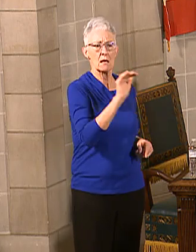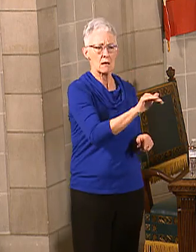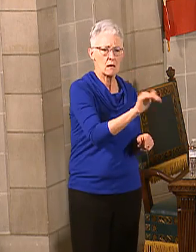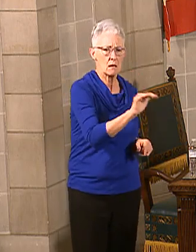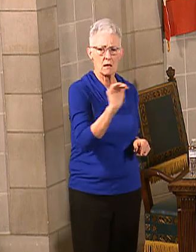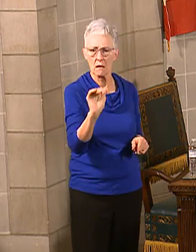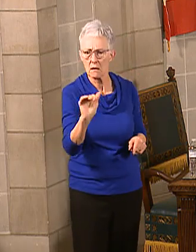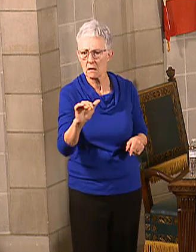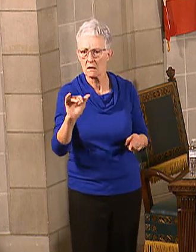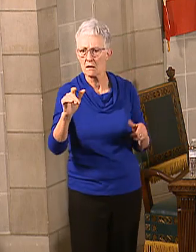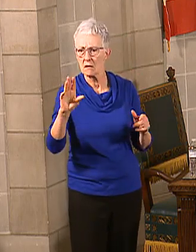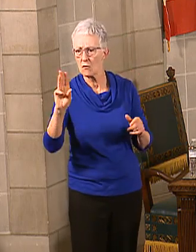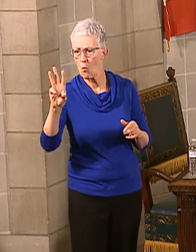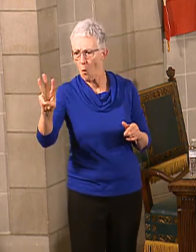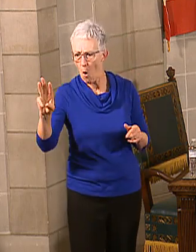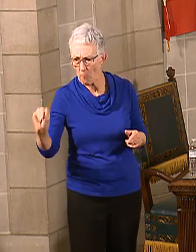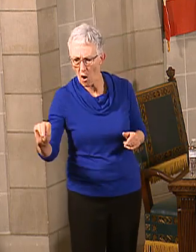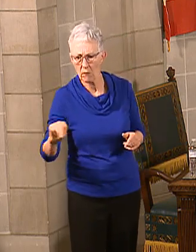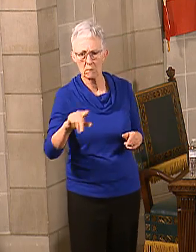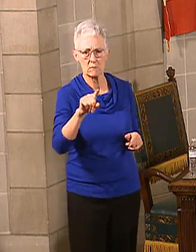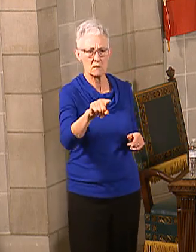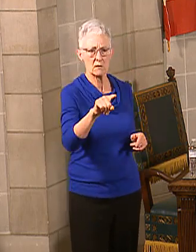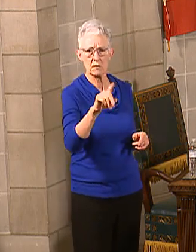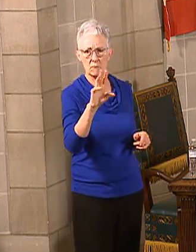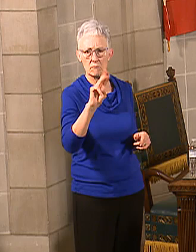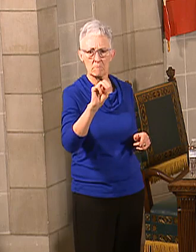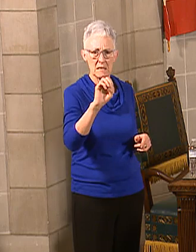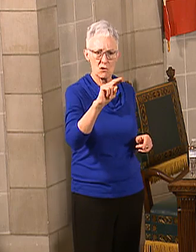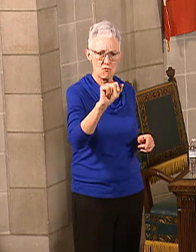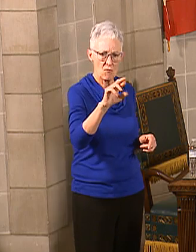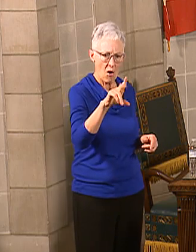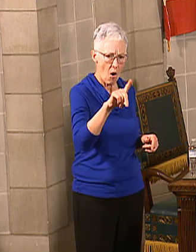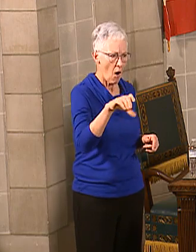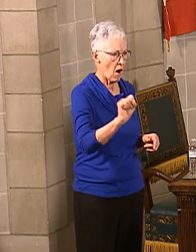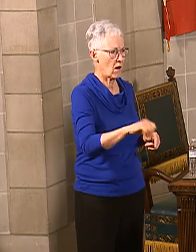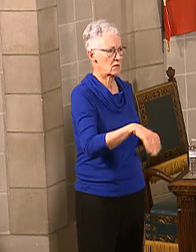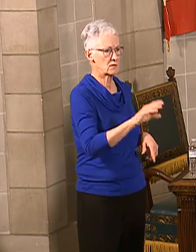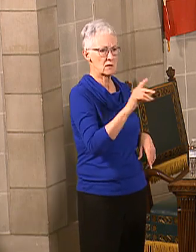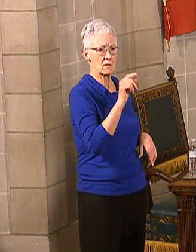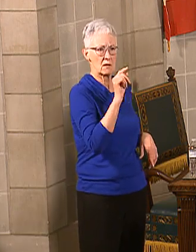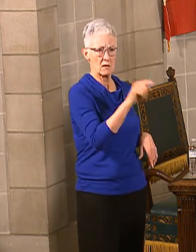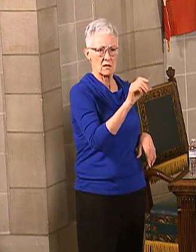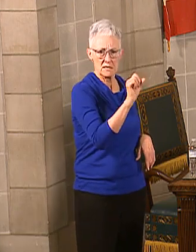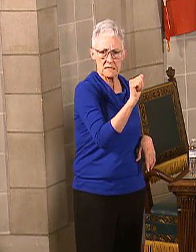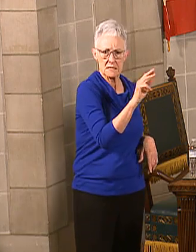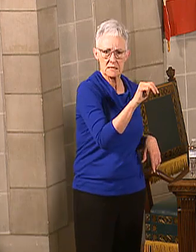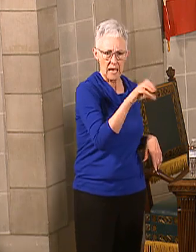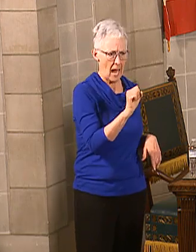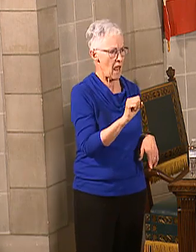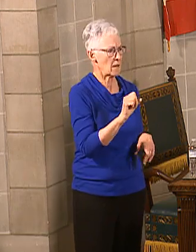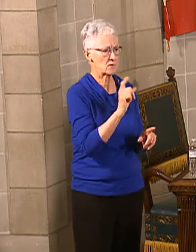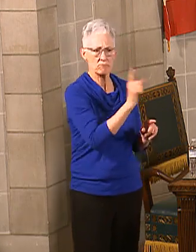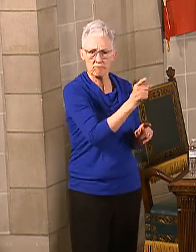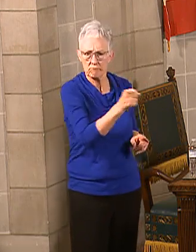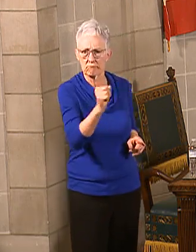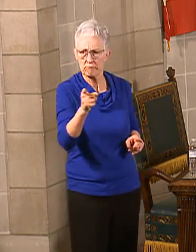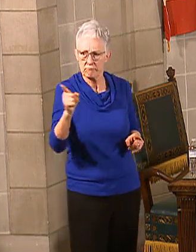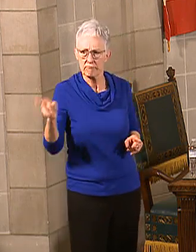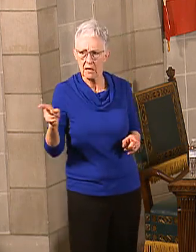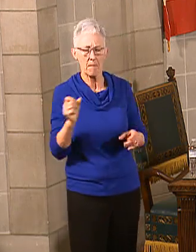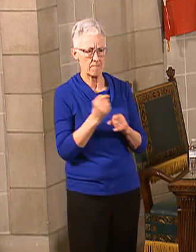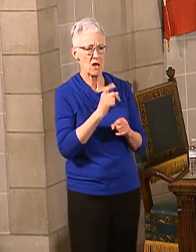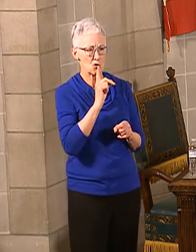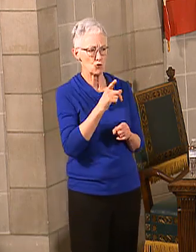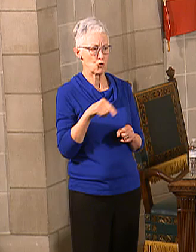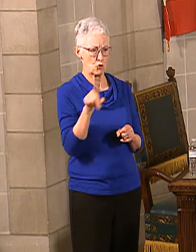talked to them about it and asked them to be more rigorous in how they are implementing social distancing kind of things in their store. We at the state